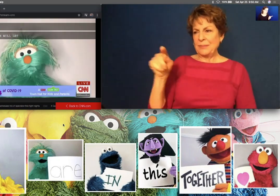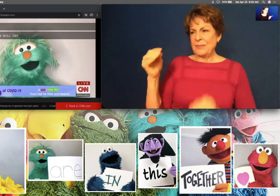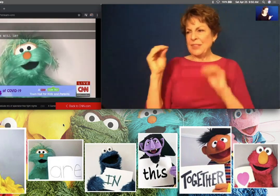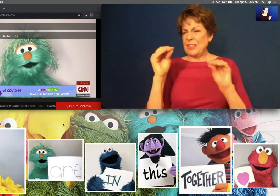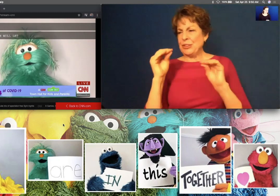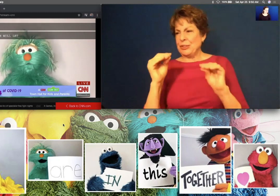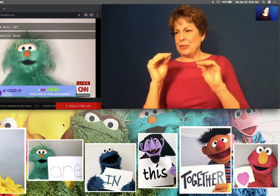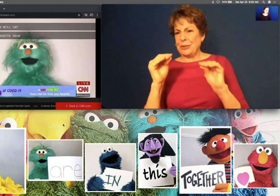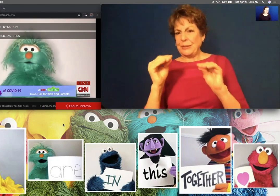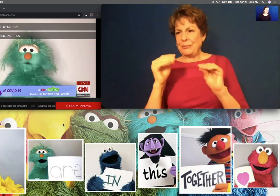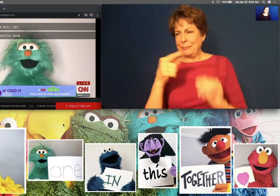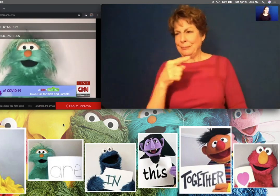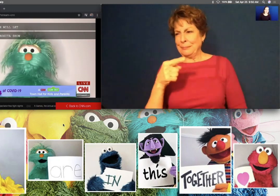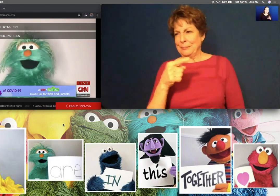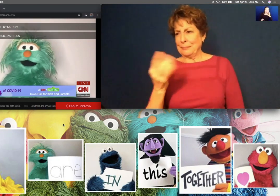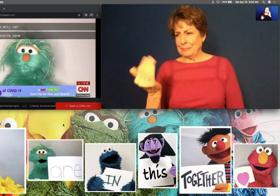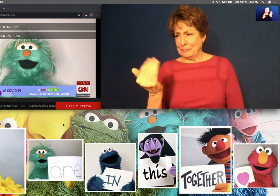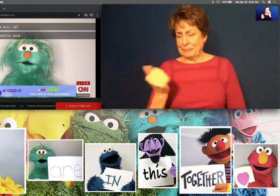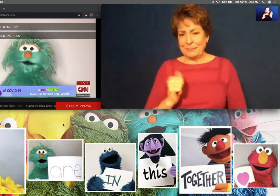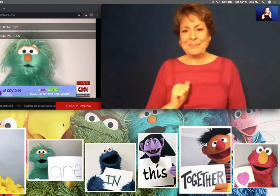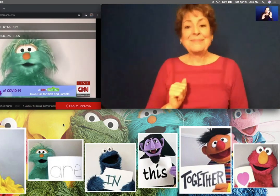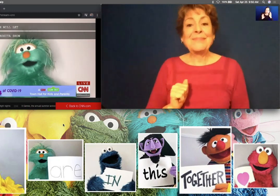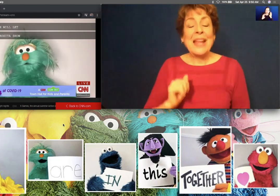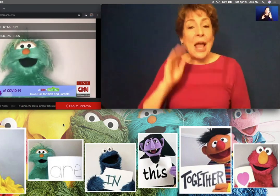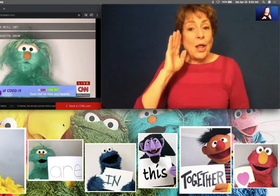Rosita, show you mindfulness. Rosita?